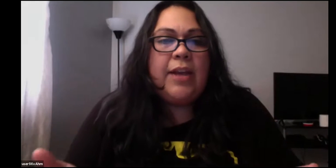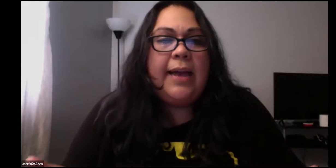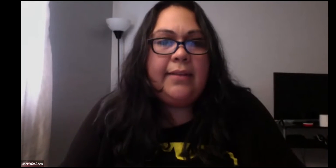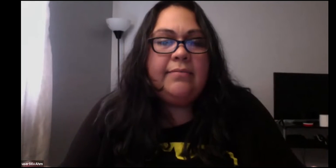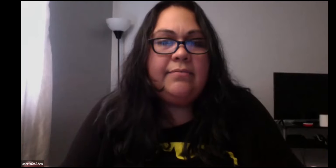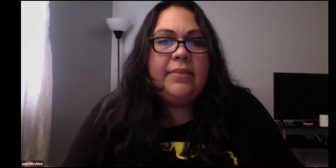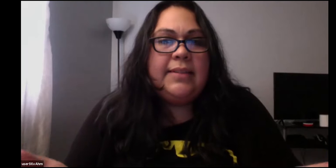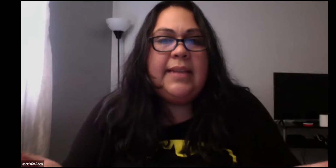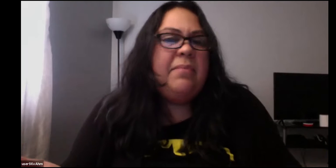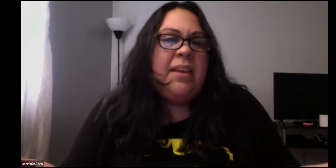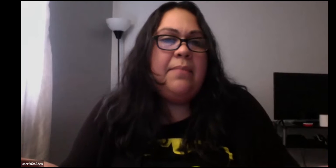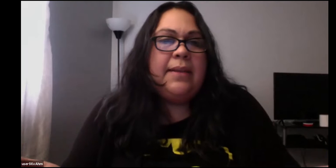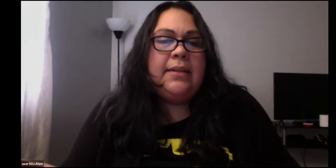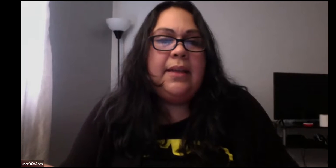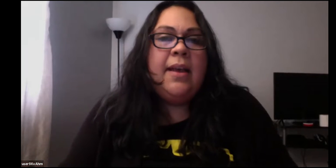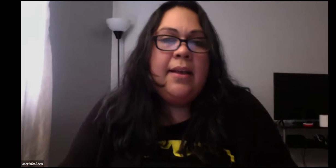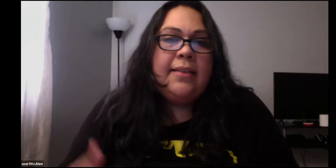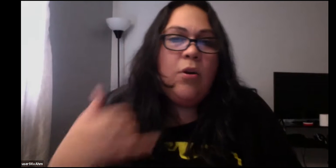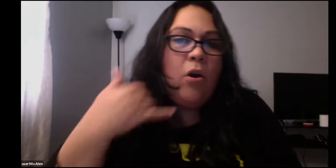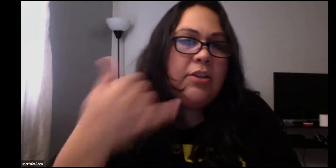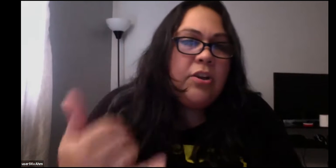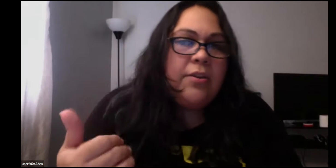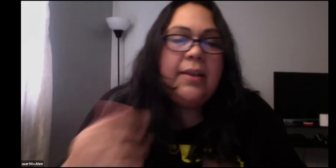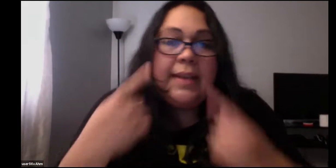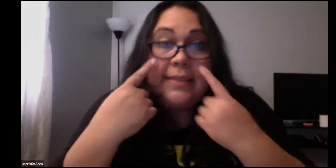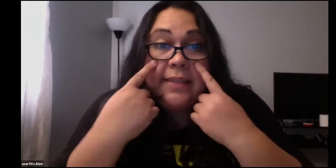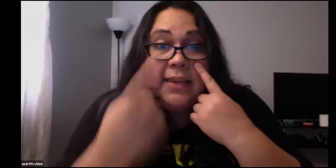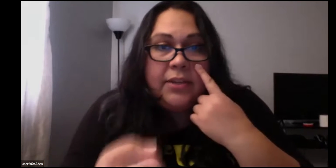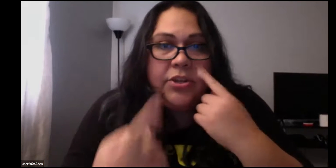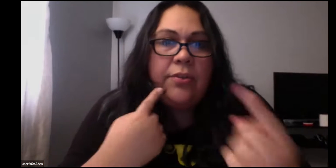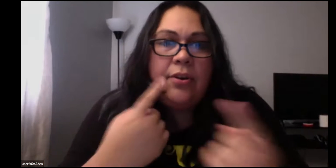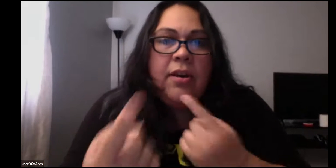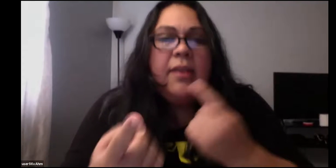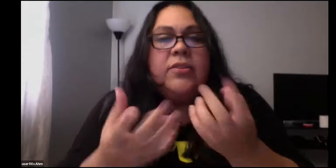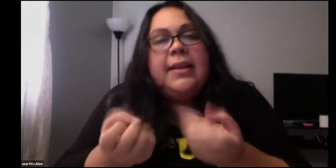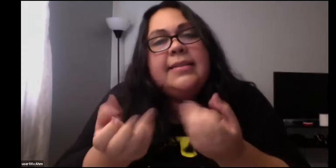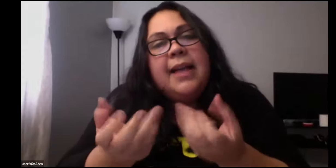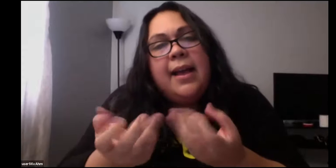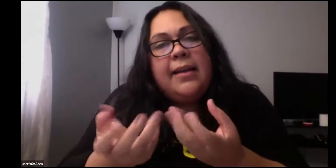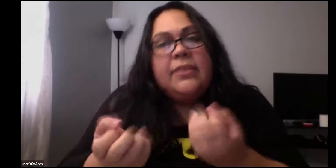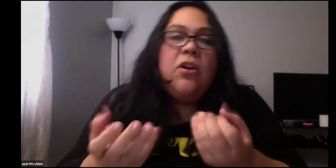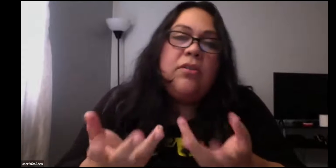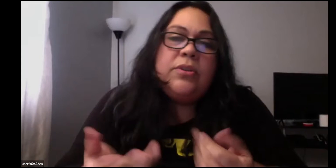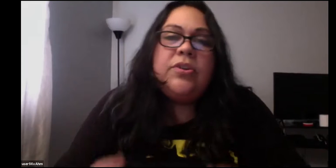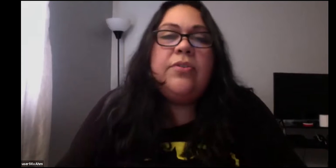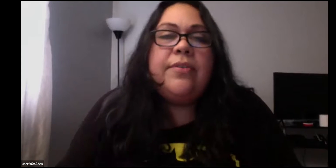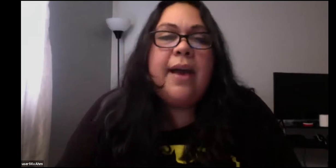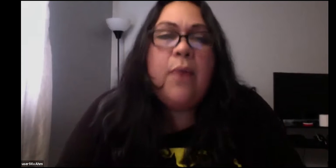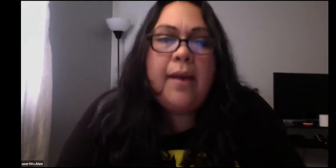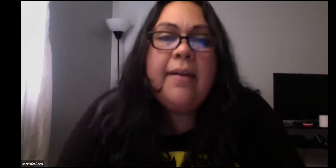chatting. It's the same thing, basically. They call each other and they see each other so they can sign and talk to each other that way.